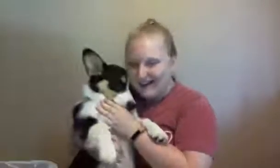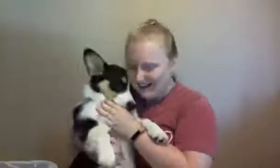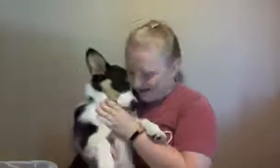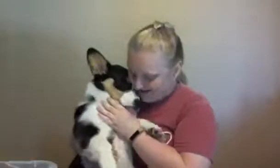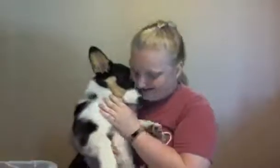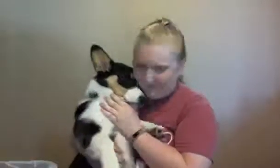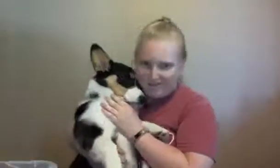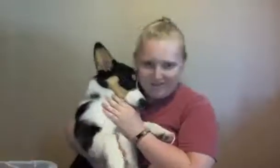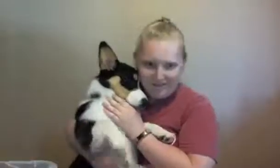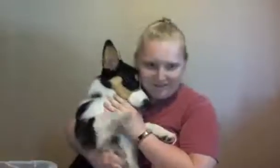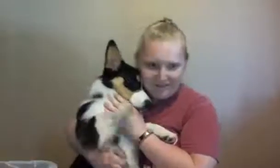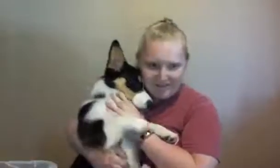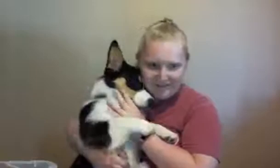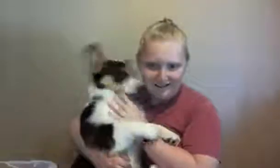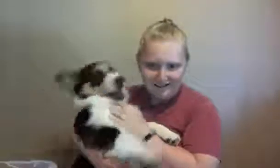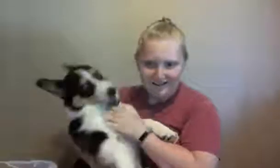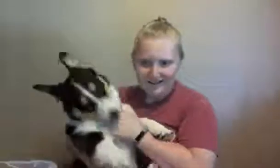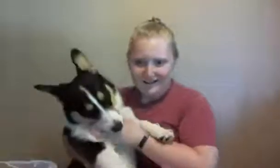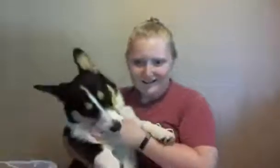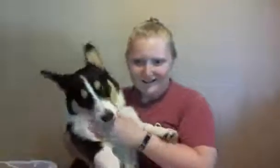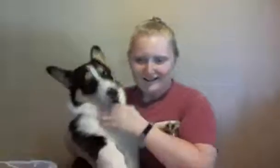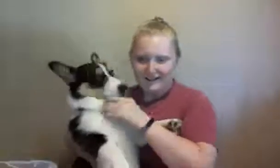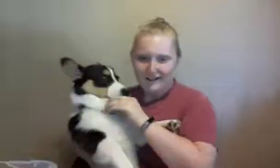Hi everyone.